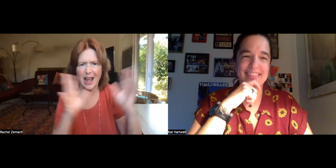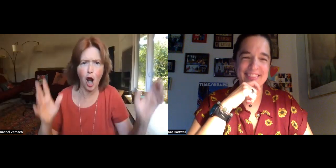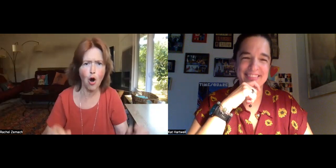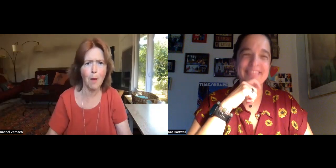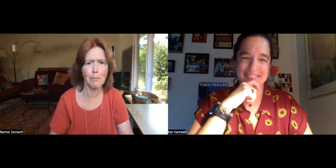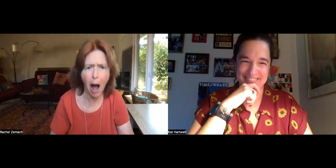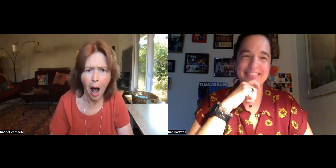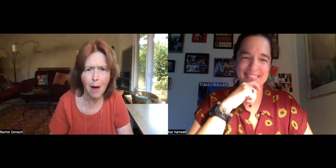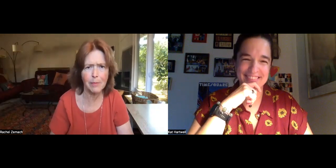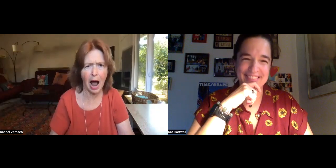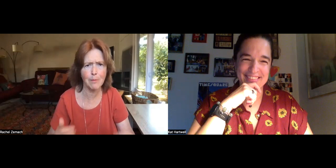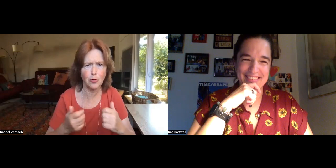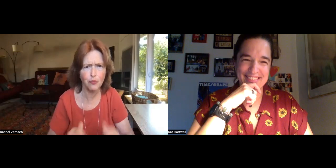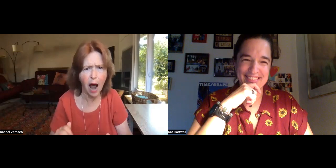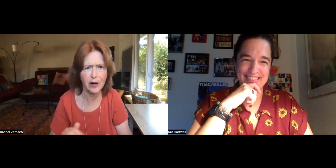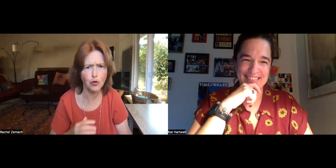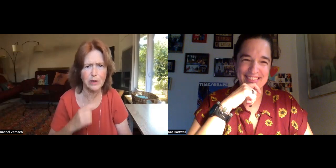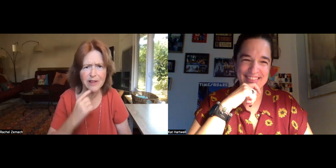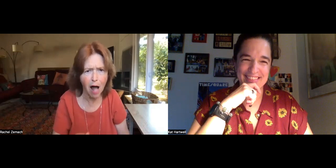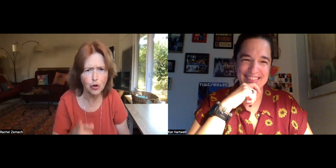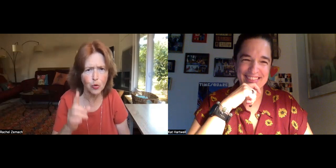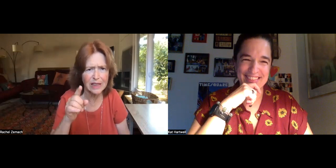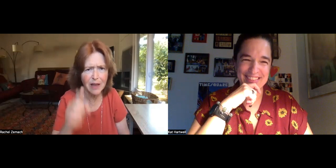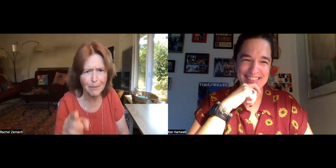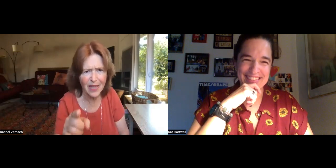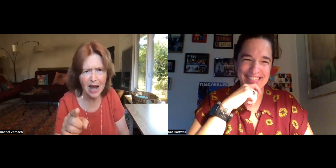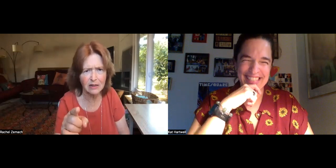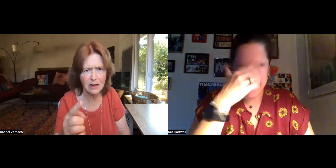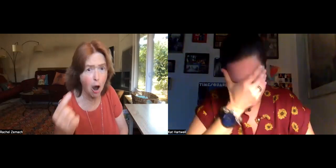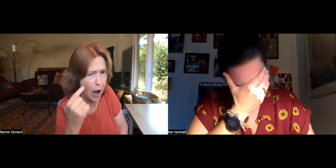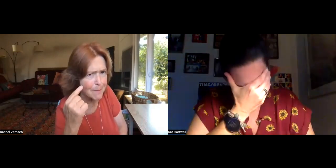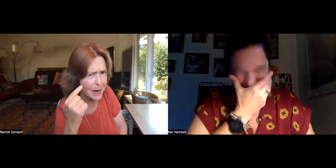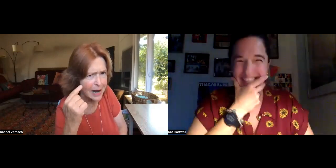clear. Mom, I'm trying to tell you something. Look at me.